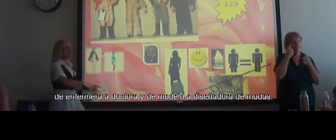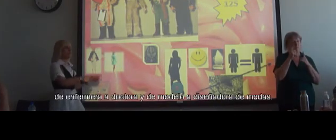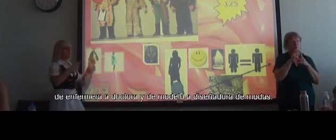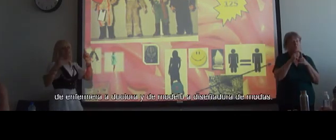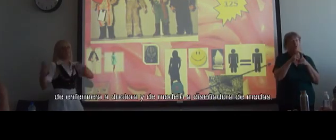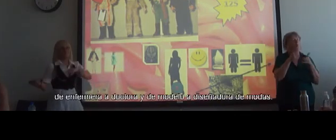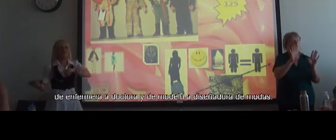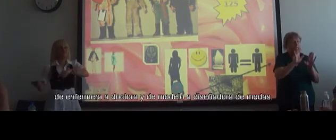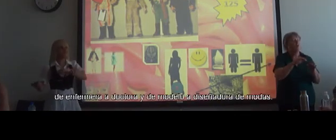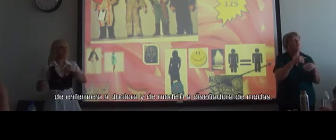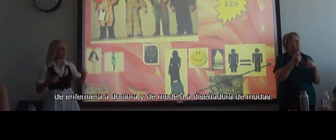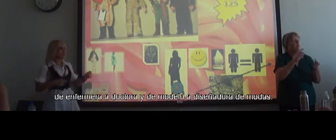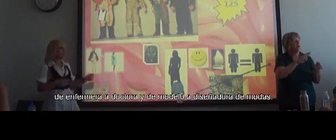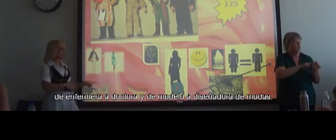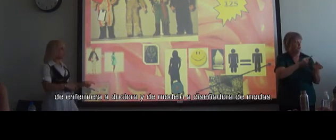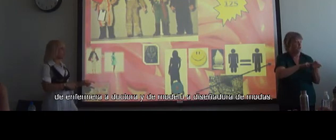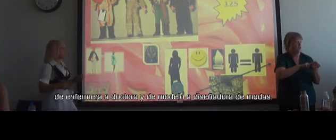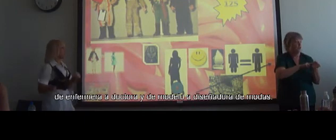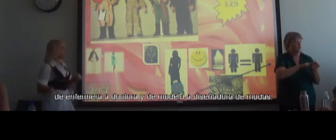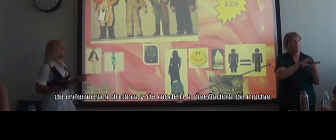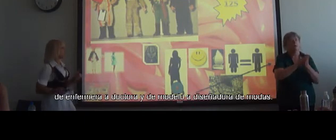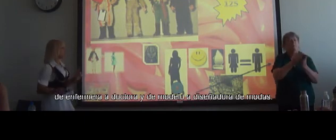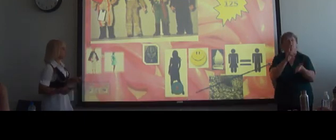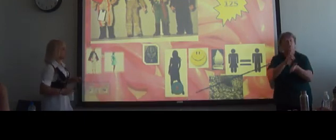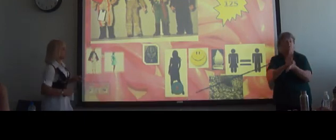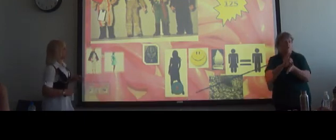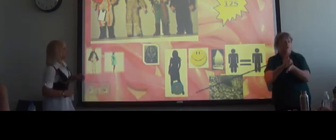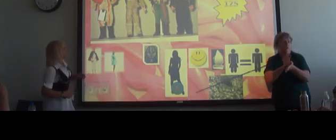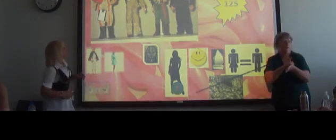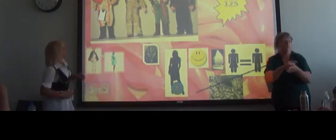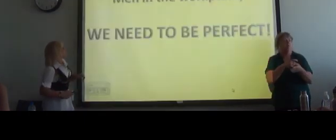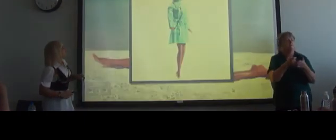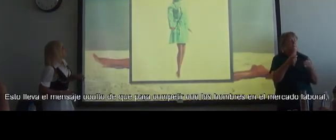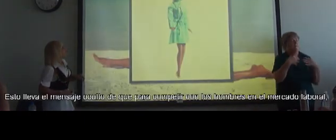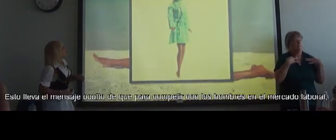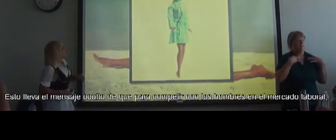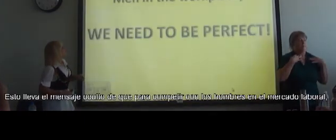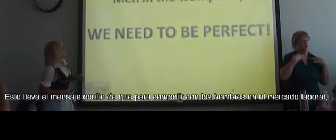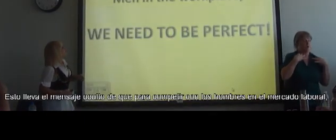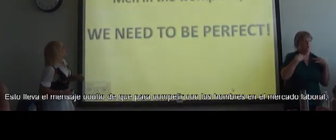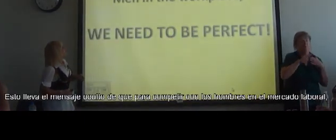two, from nurse to doctor and from model to fashion designer.